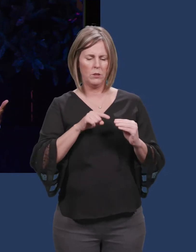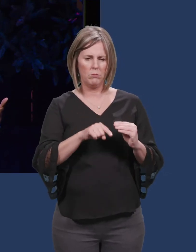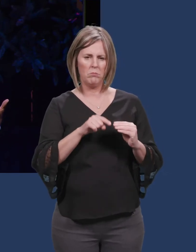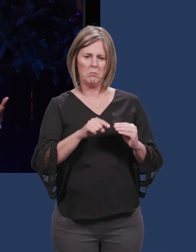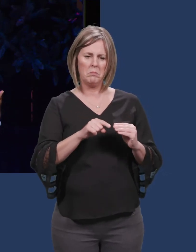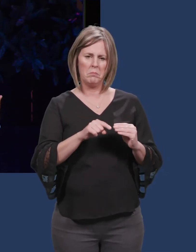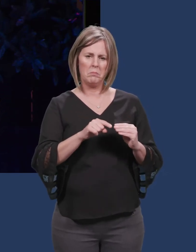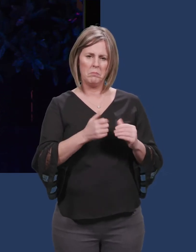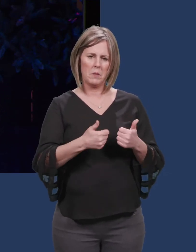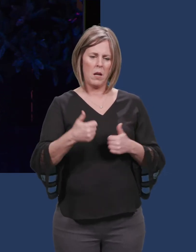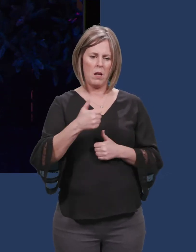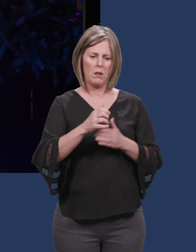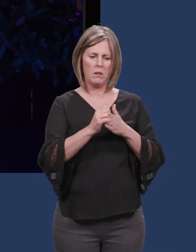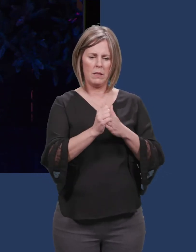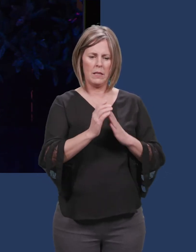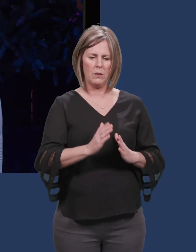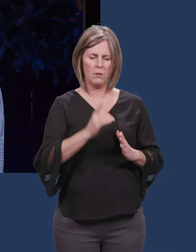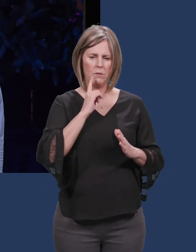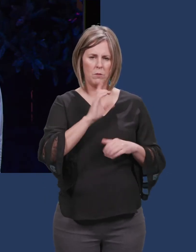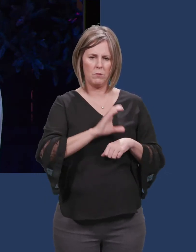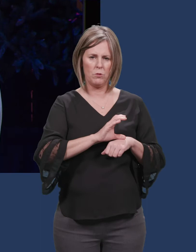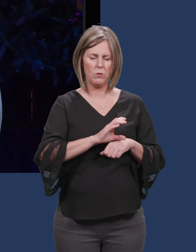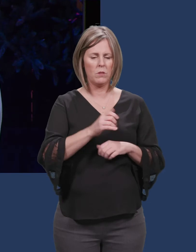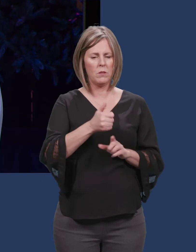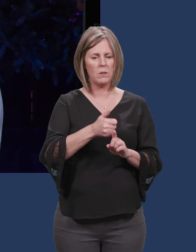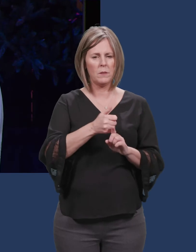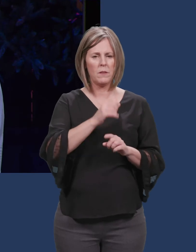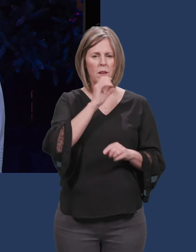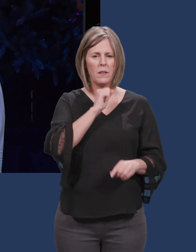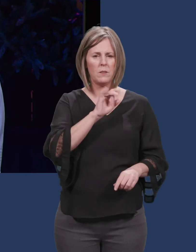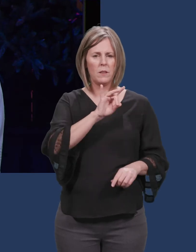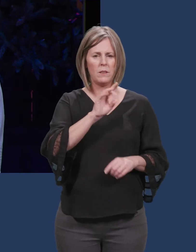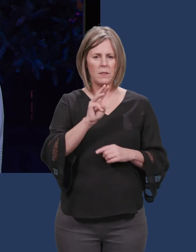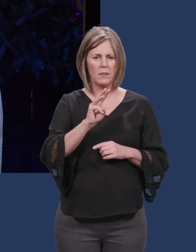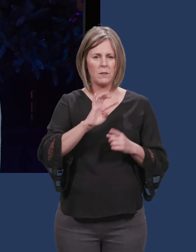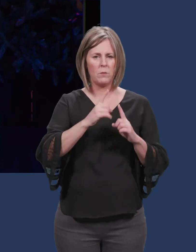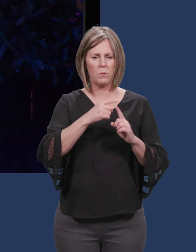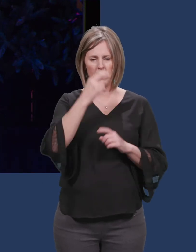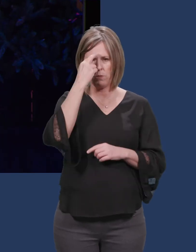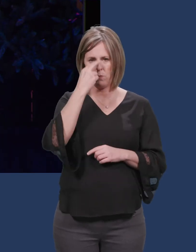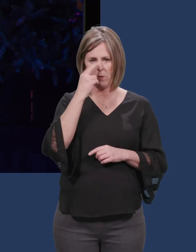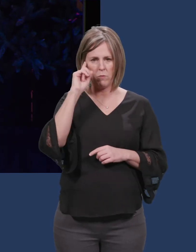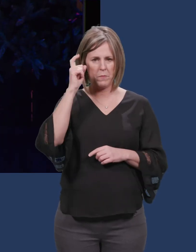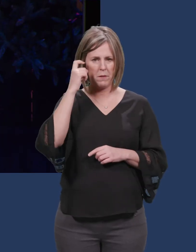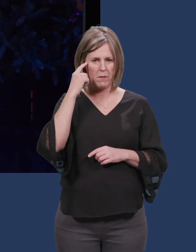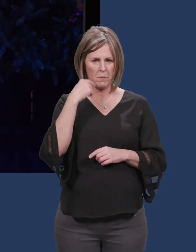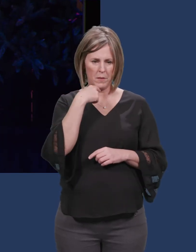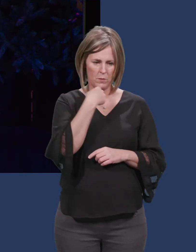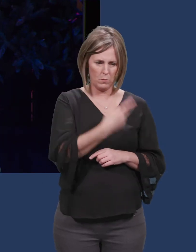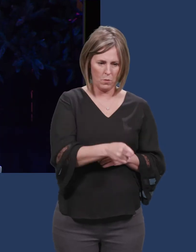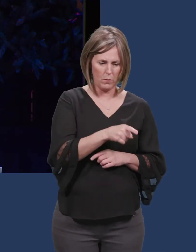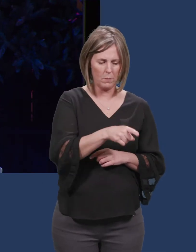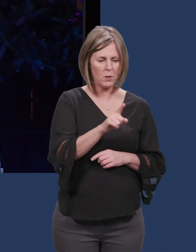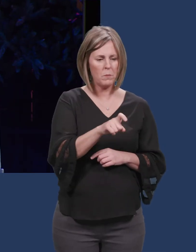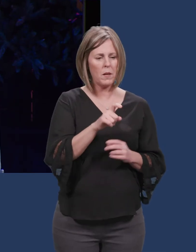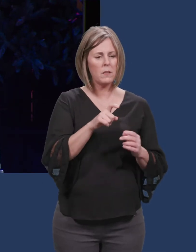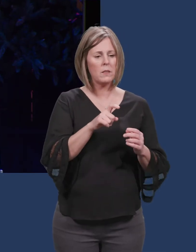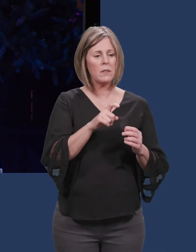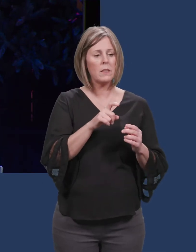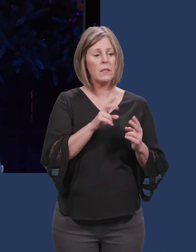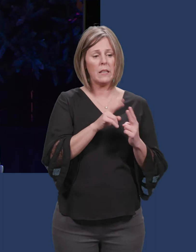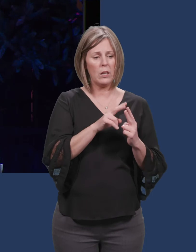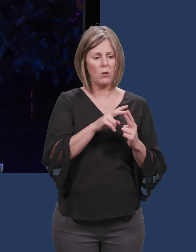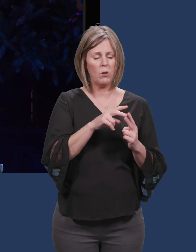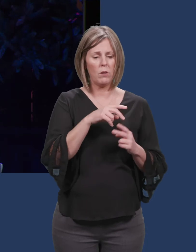leader in the church, and he was 86 years old when the Roman government came and said to him, you must either recant